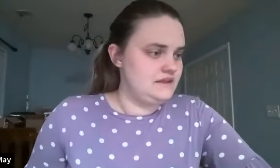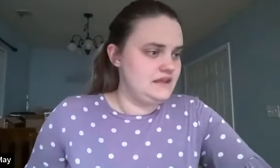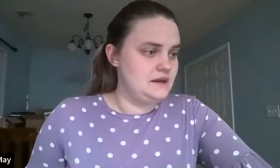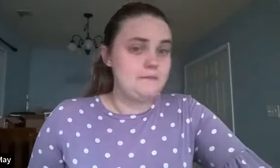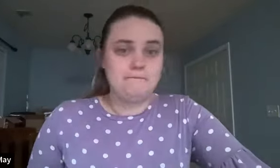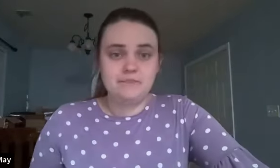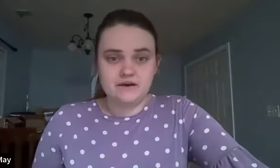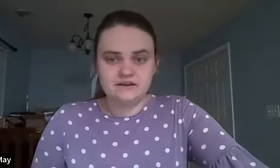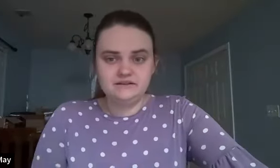then bug,